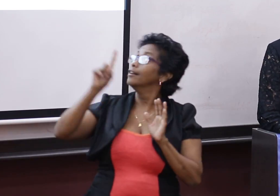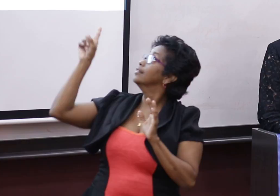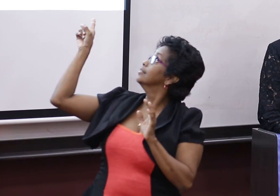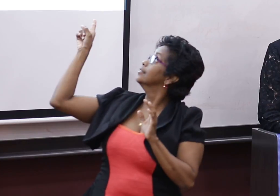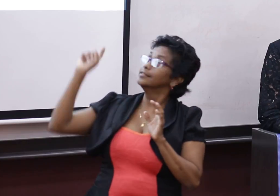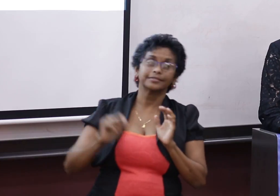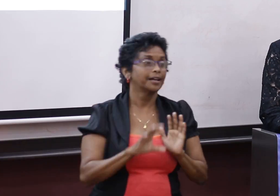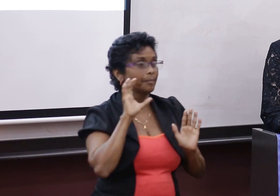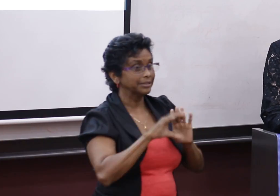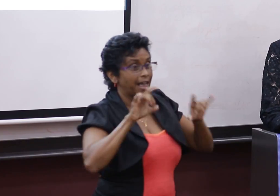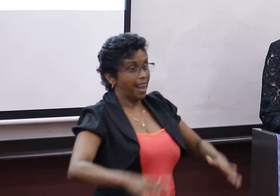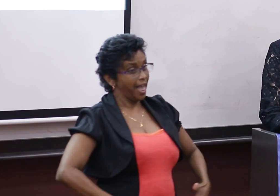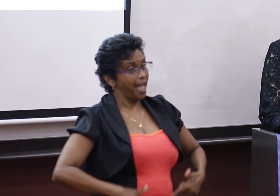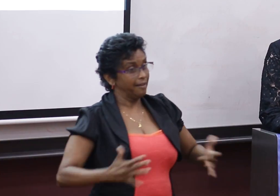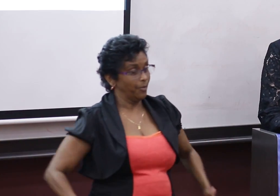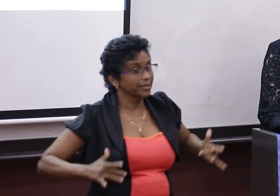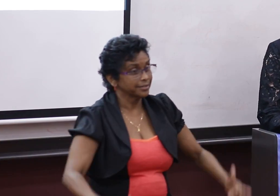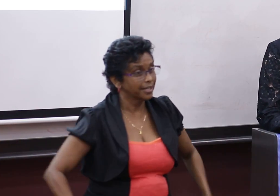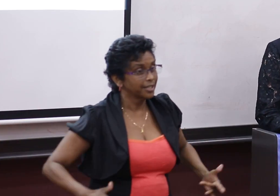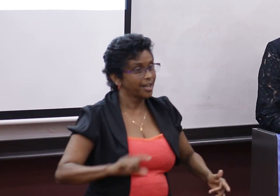her carnival,